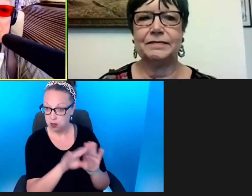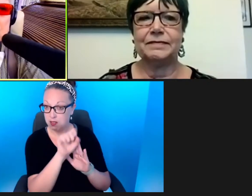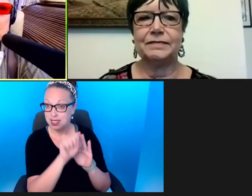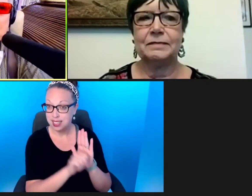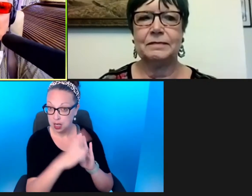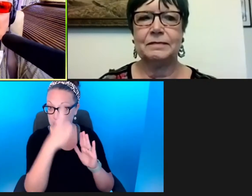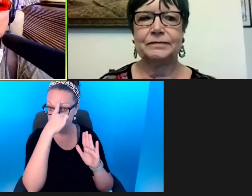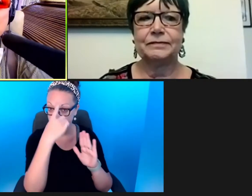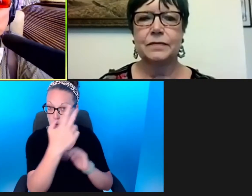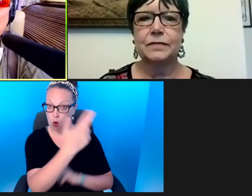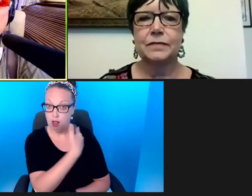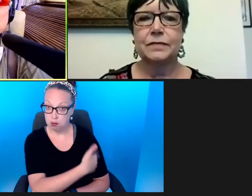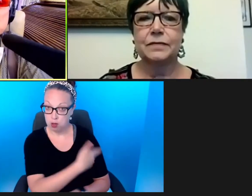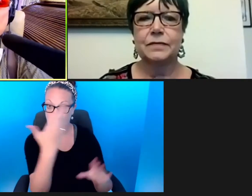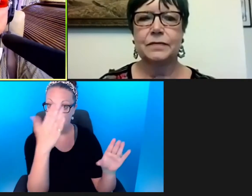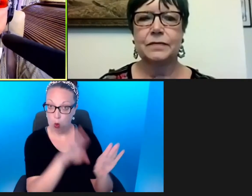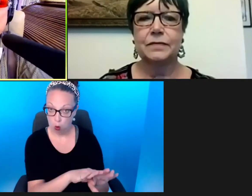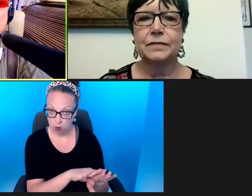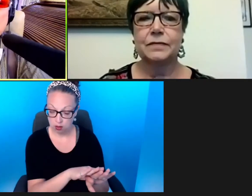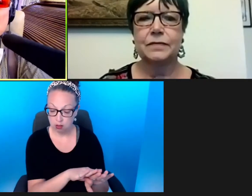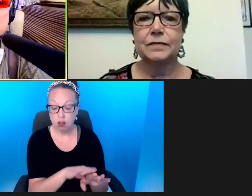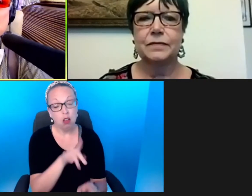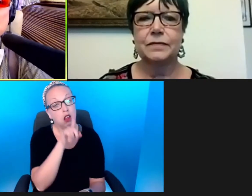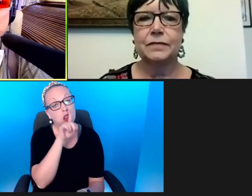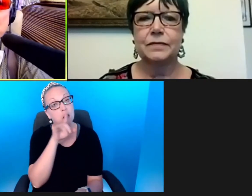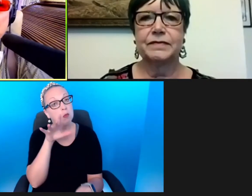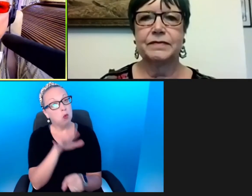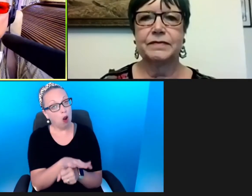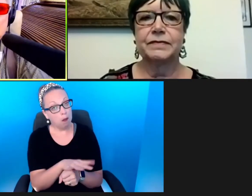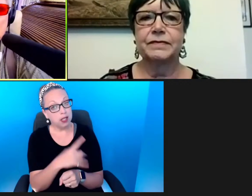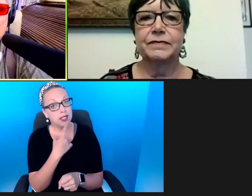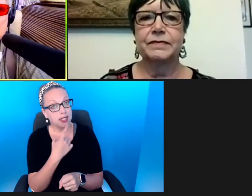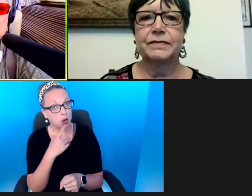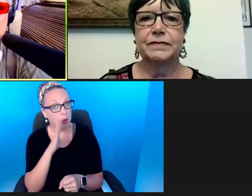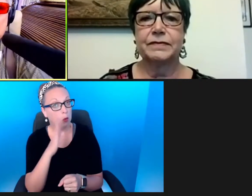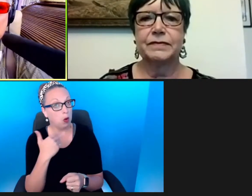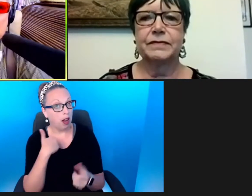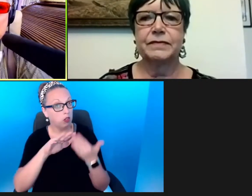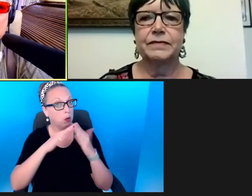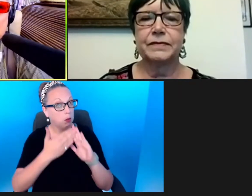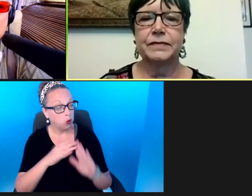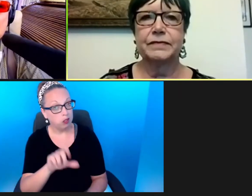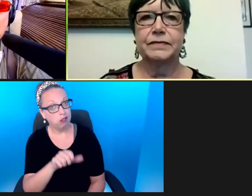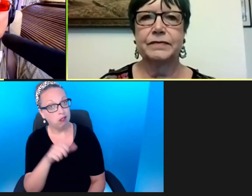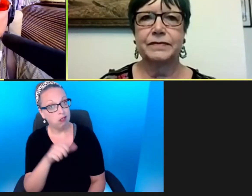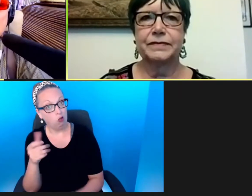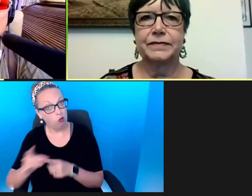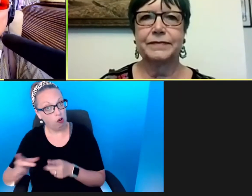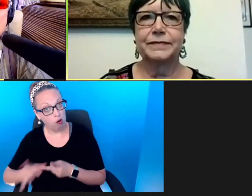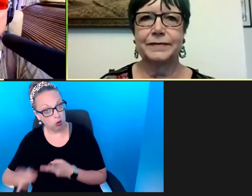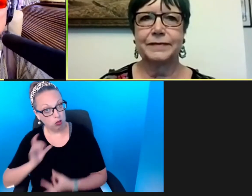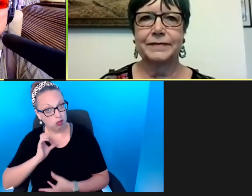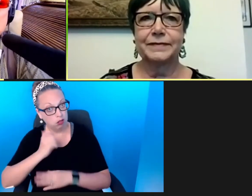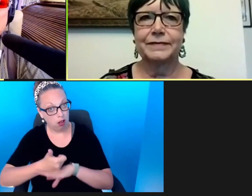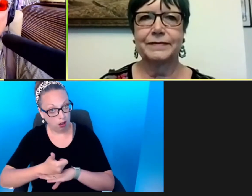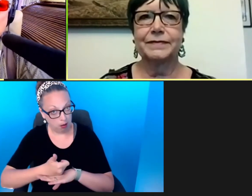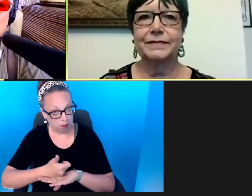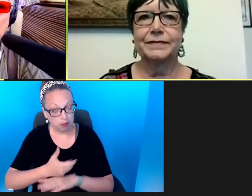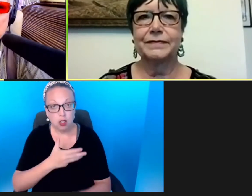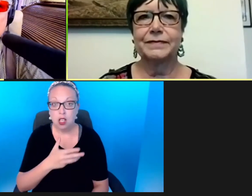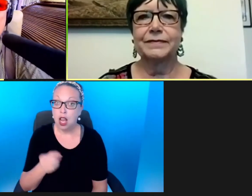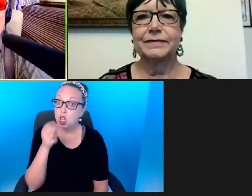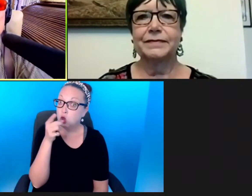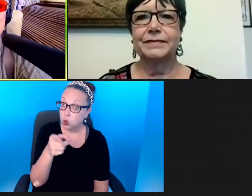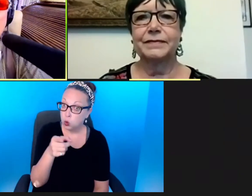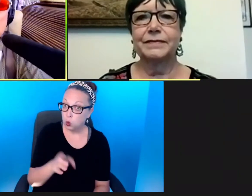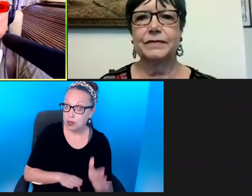closed, the promise was that there were going to be community alternatives created. And you developed